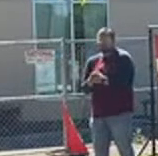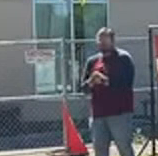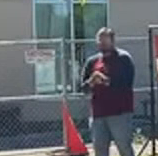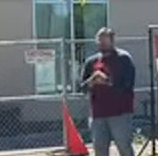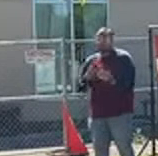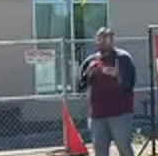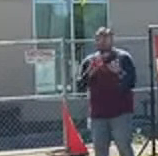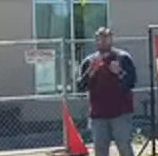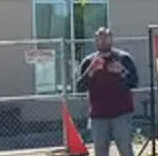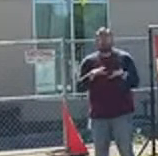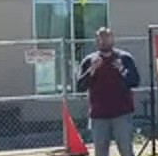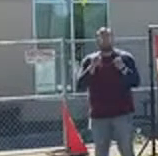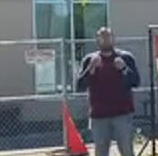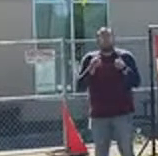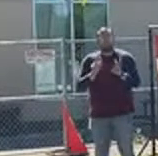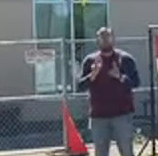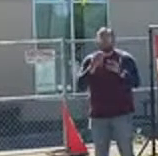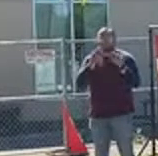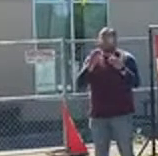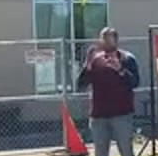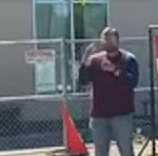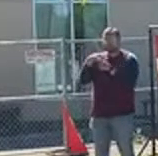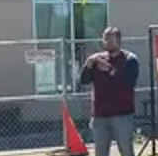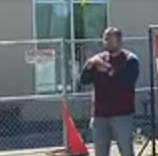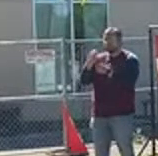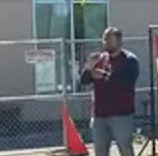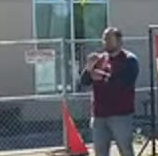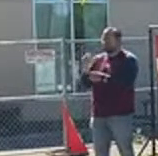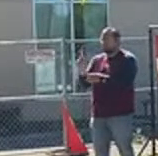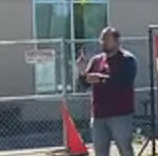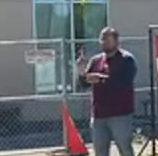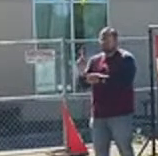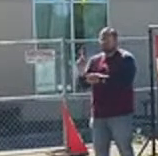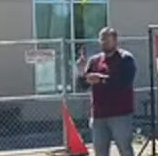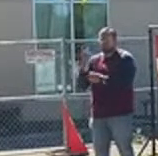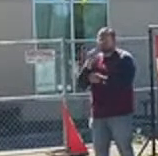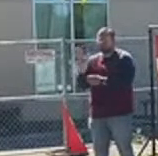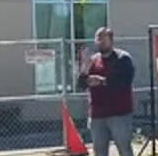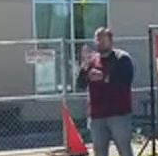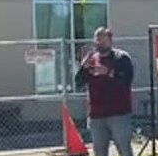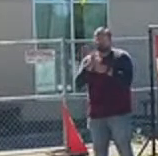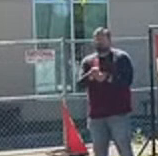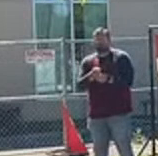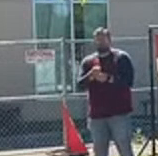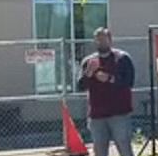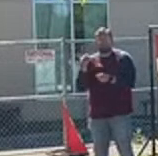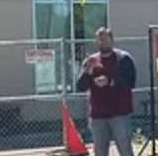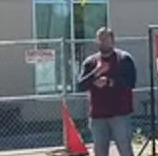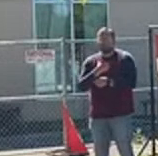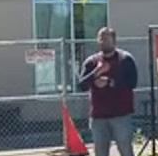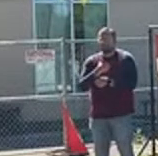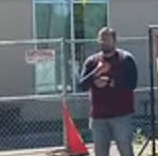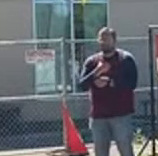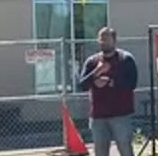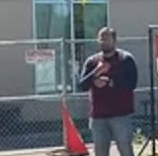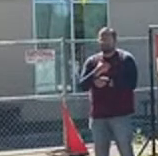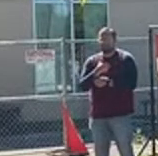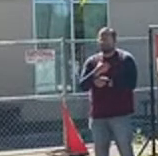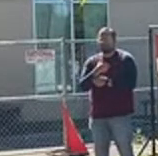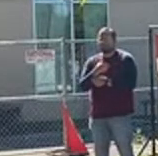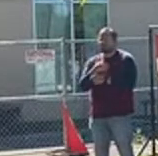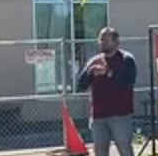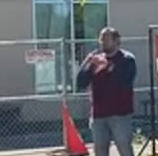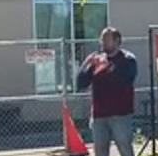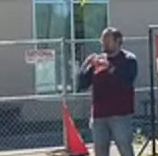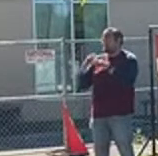to take this opportunity to thank the voters of Salem-Keizer for their trust in us. On behalf of the administration